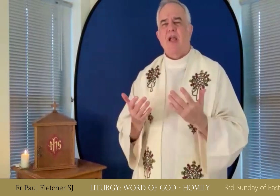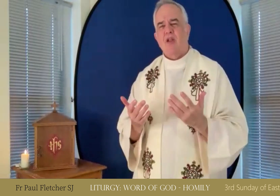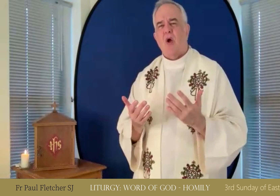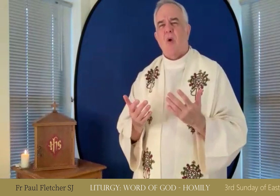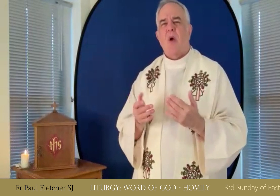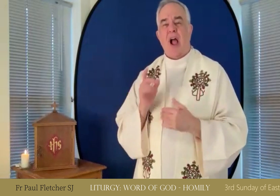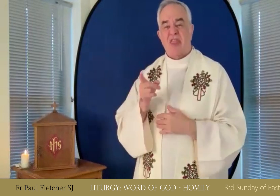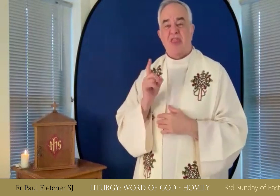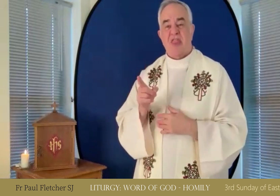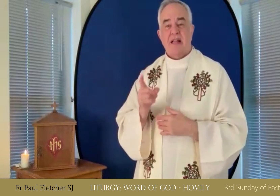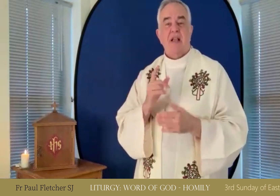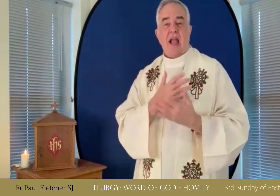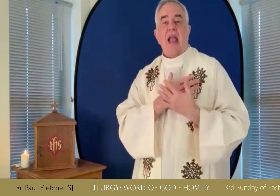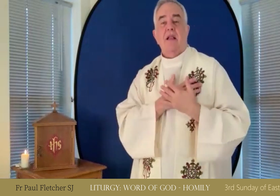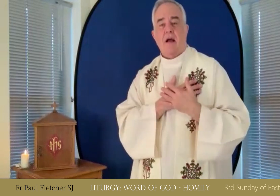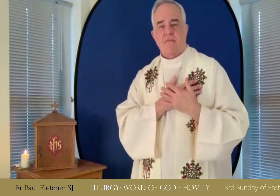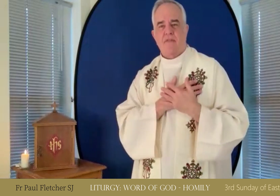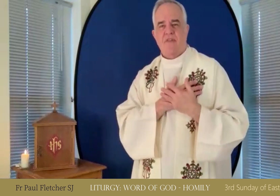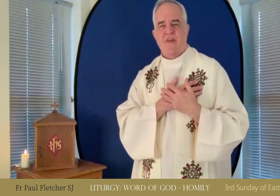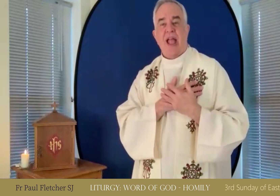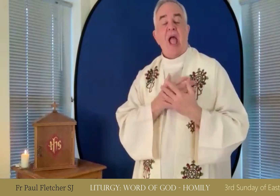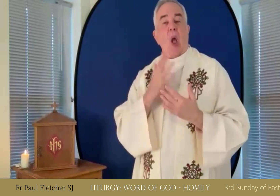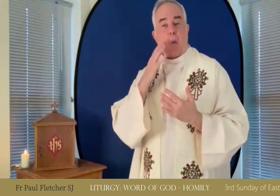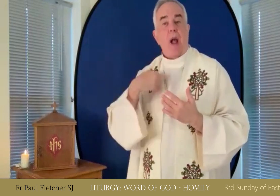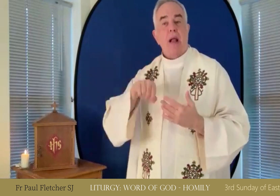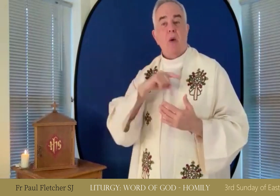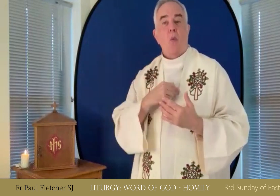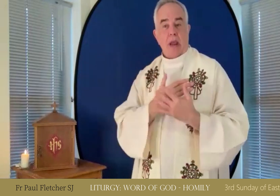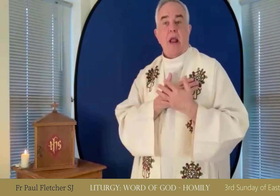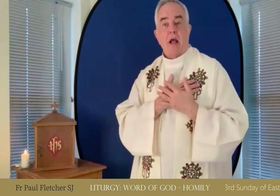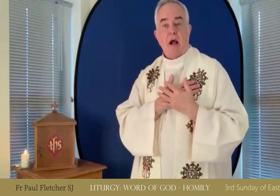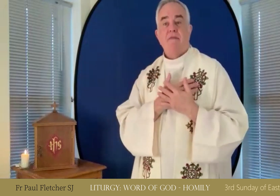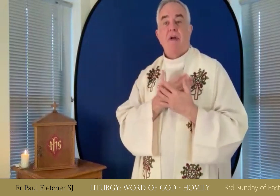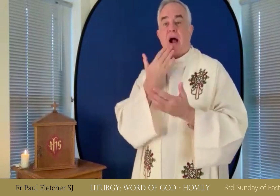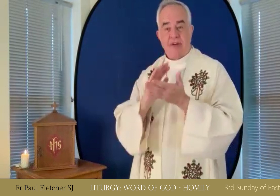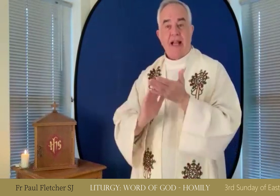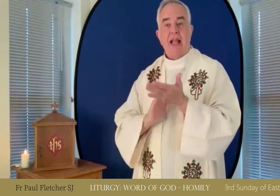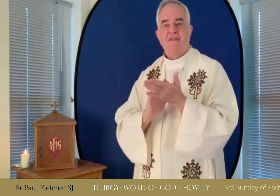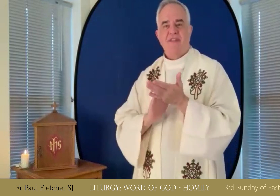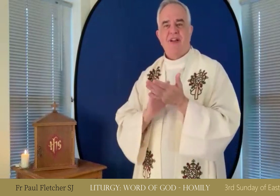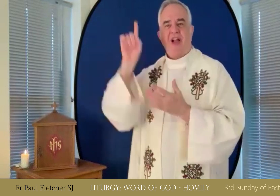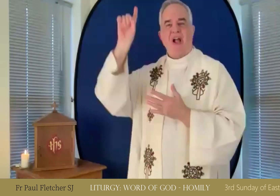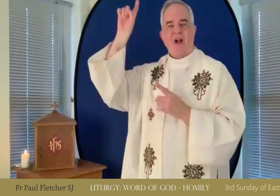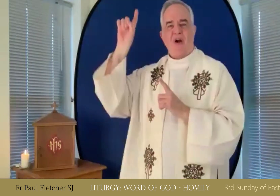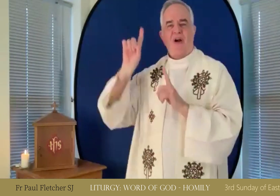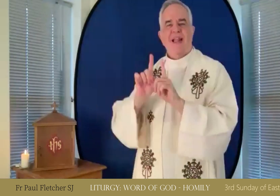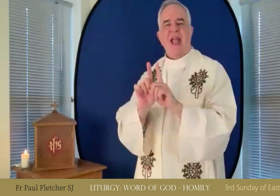So that is love. When we love and forgive, God